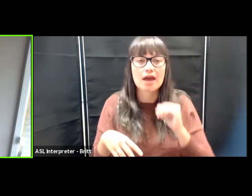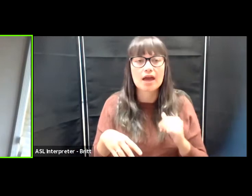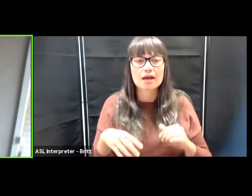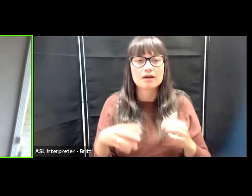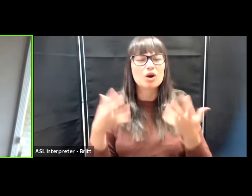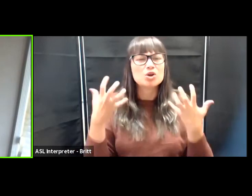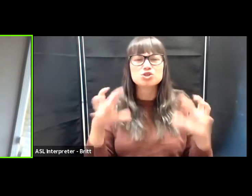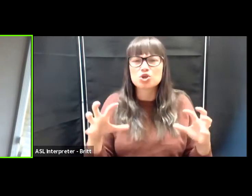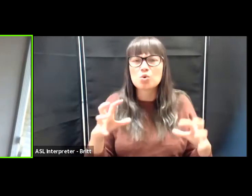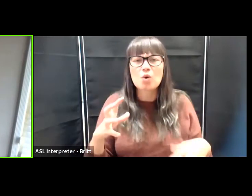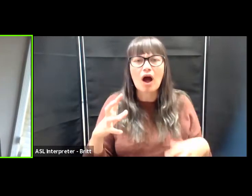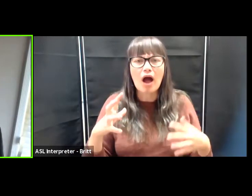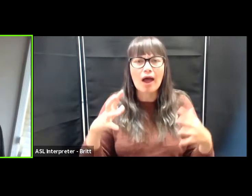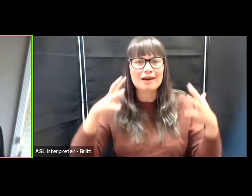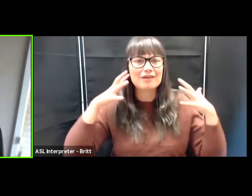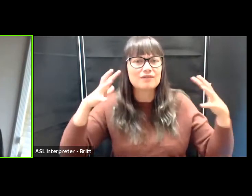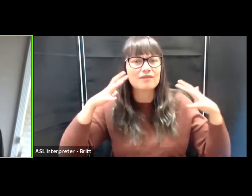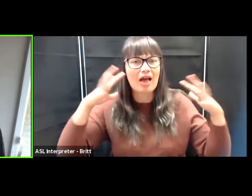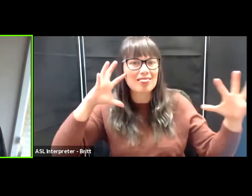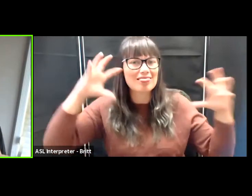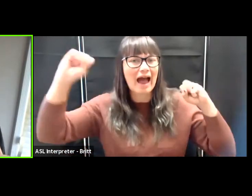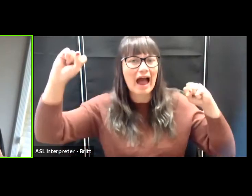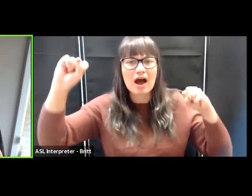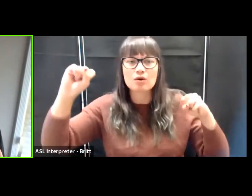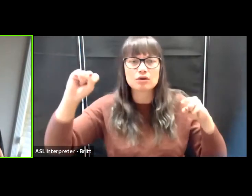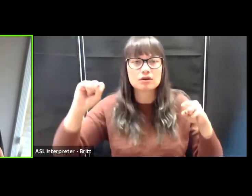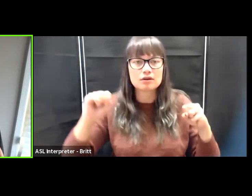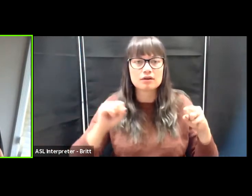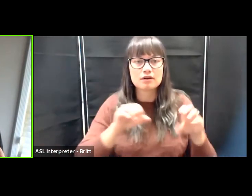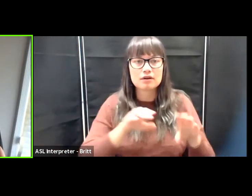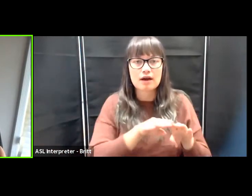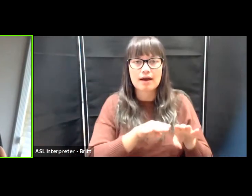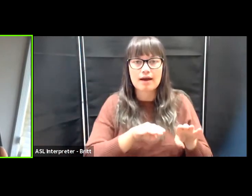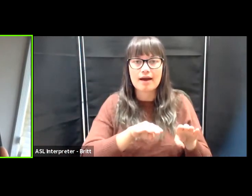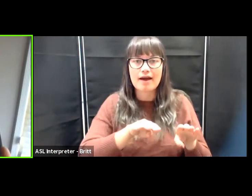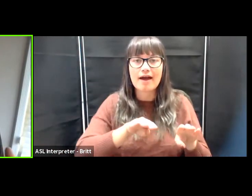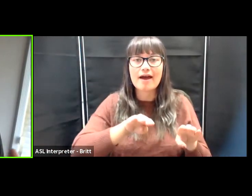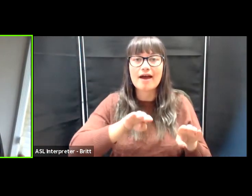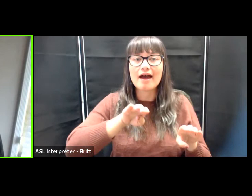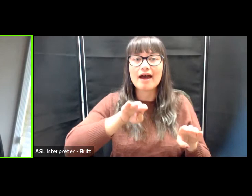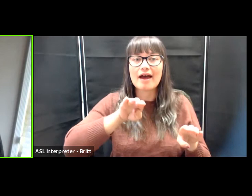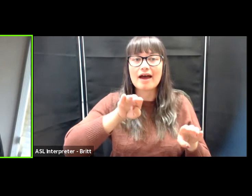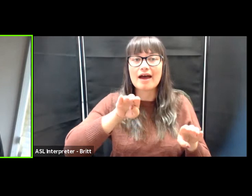your volume to be too loud, but I want you to go ah.